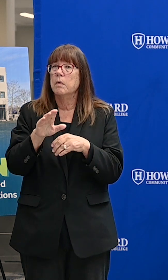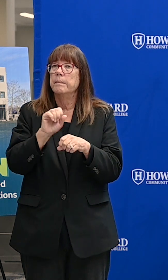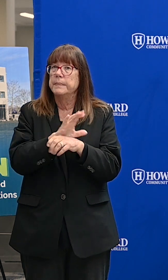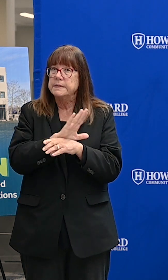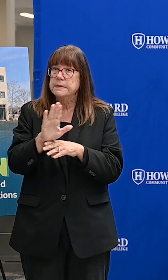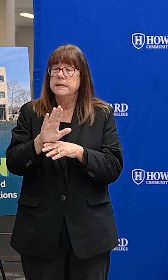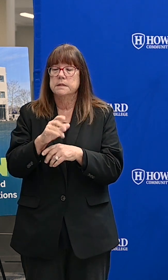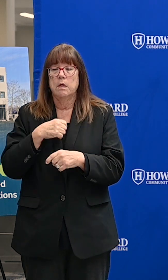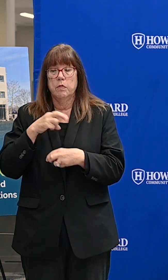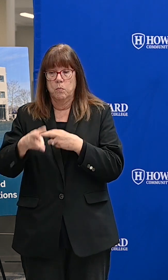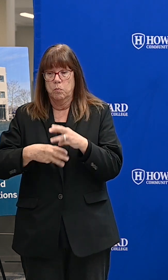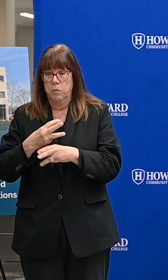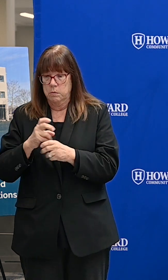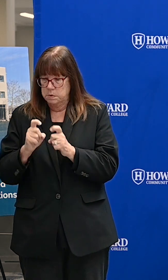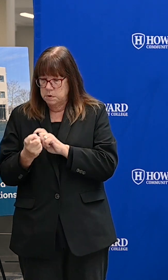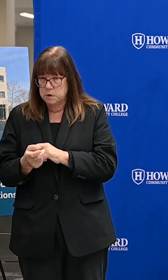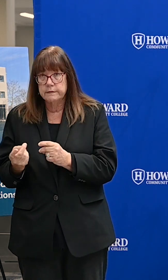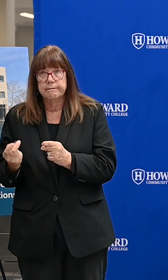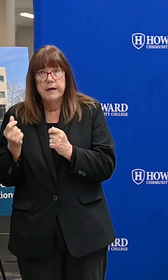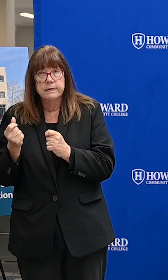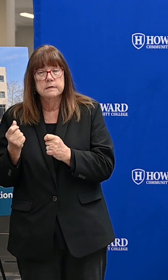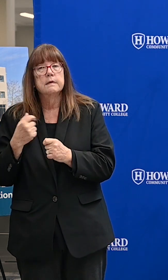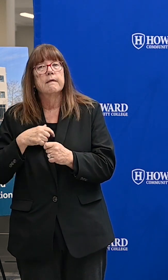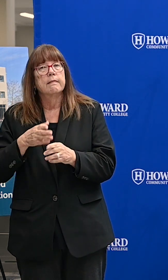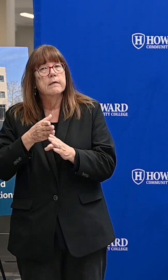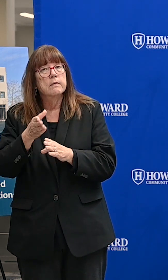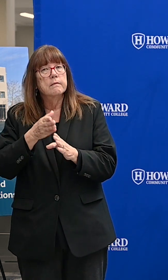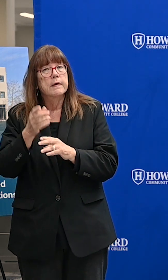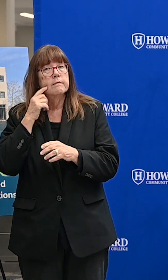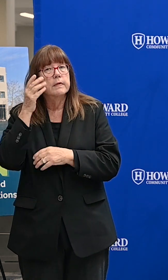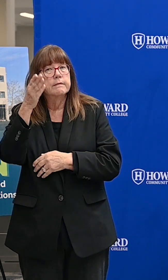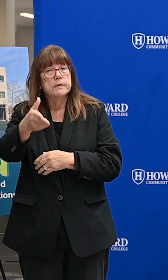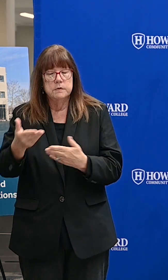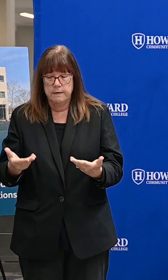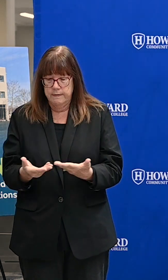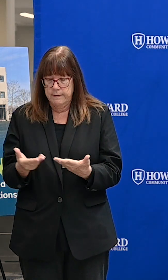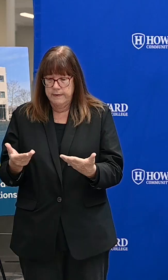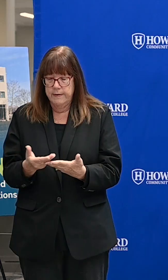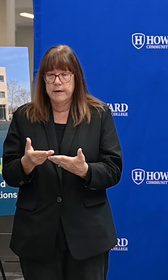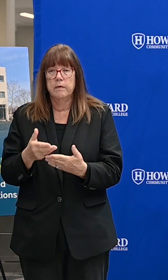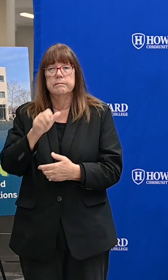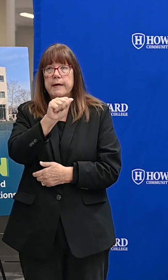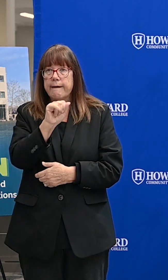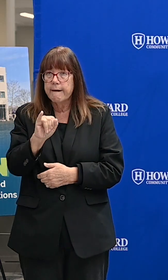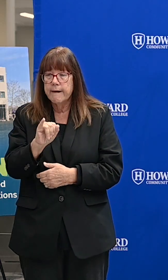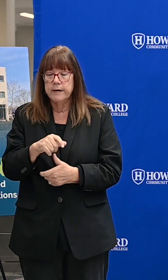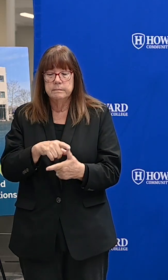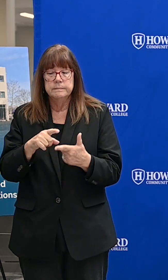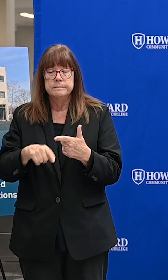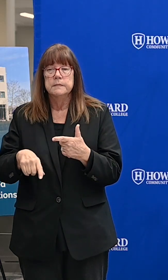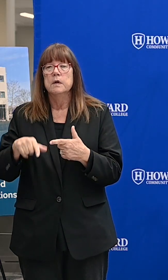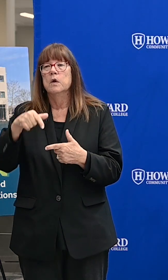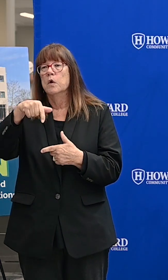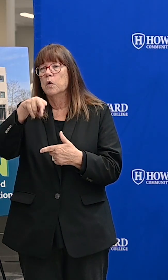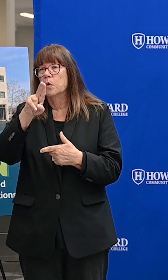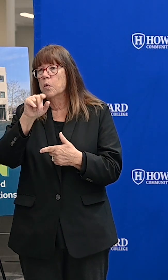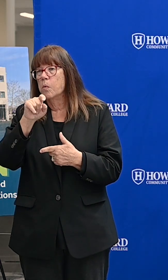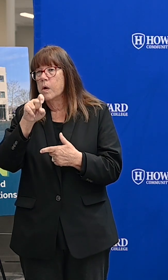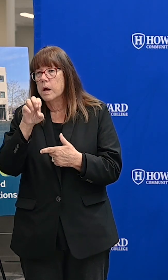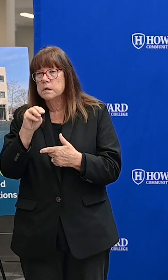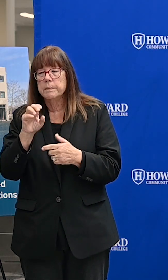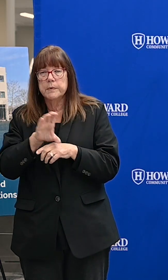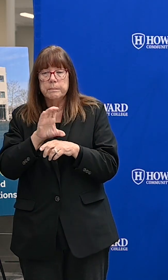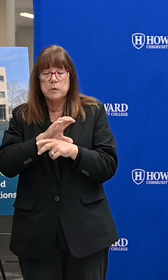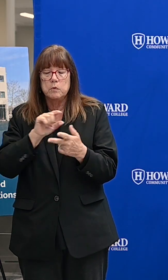The world is changing fast. The careers of the future are here: artificial intelligence, quantum computing,